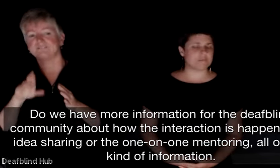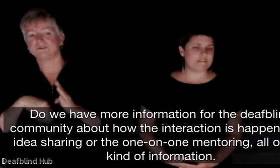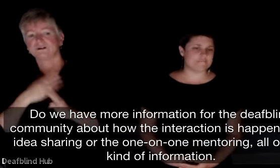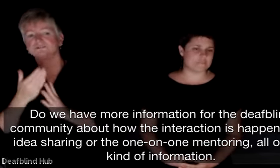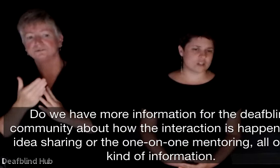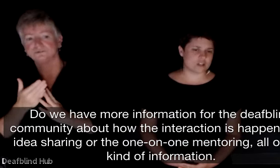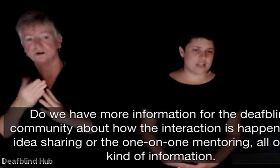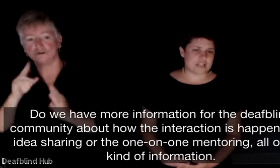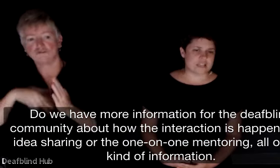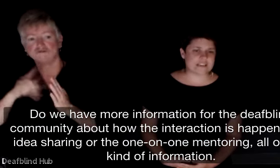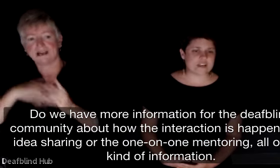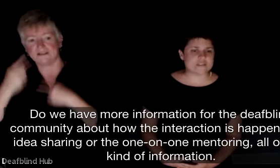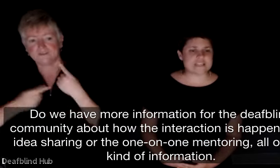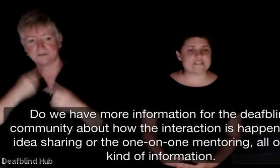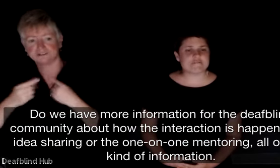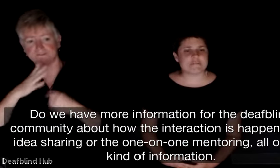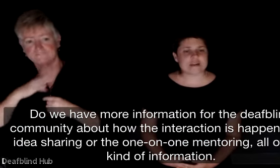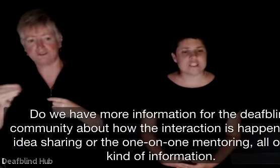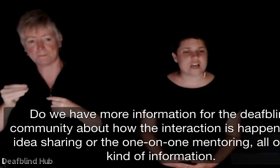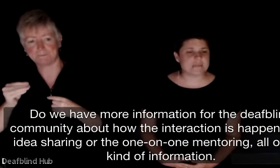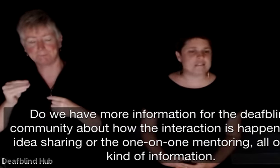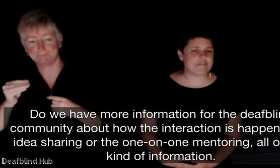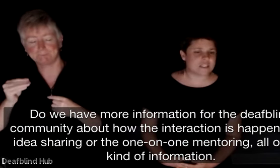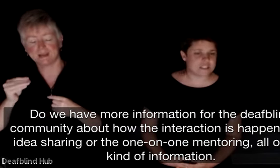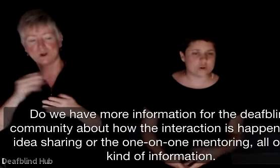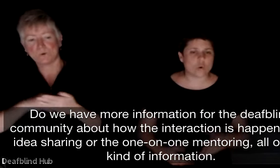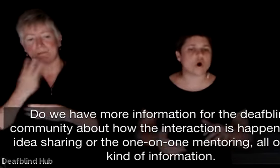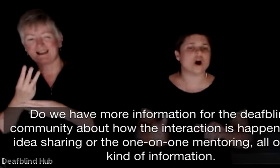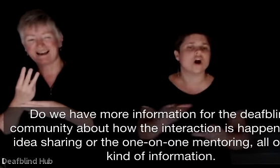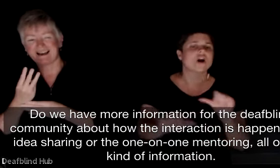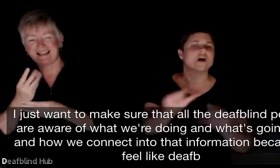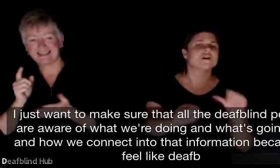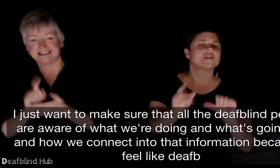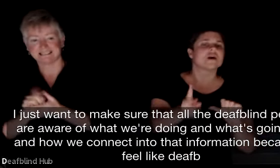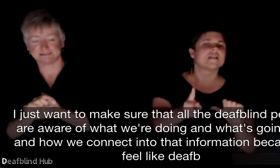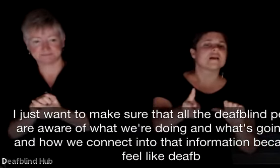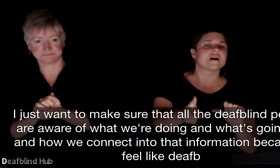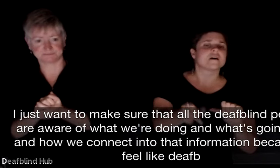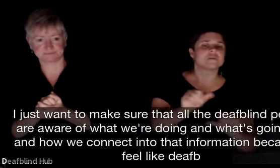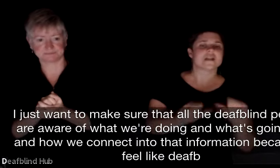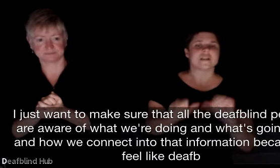deafblind people might feel like they're not receiving the information in a timely fashion, or